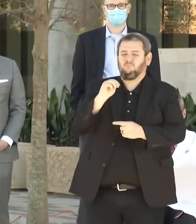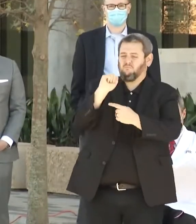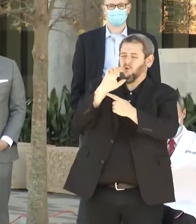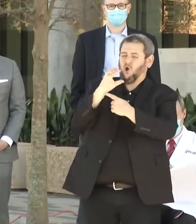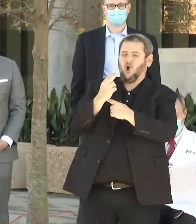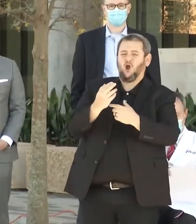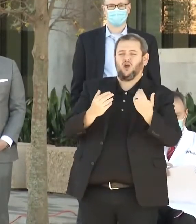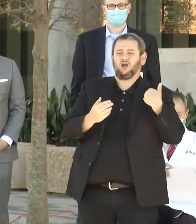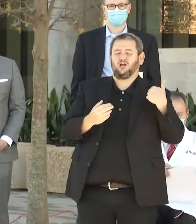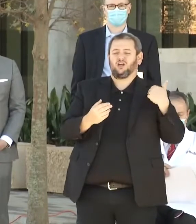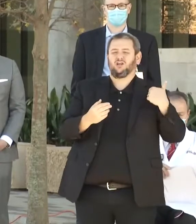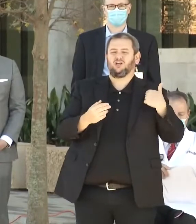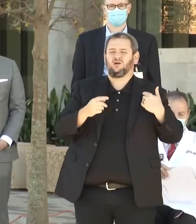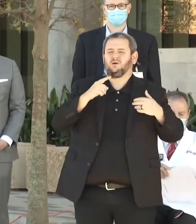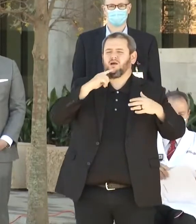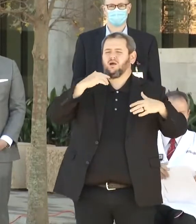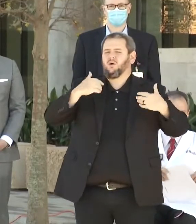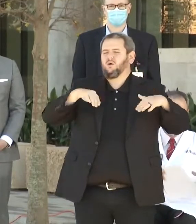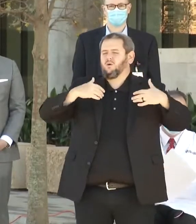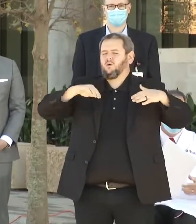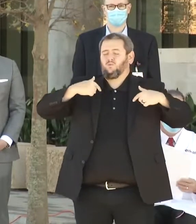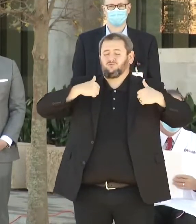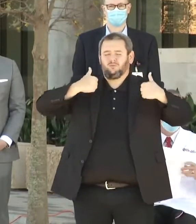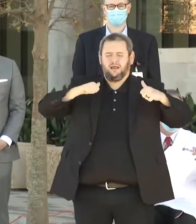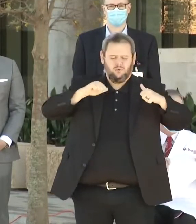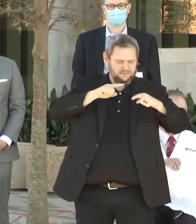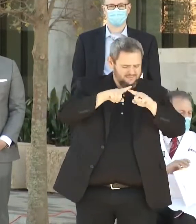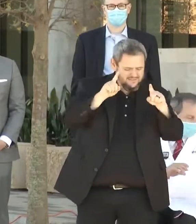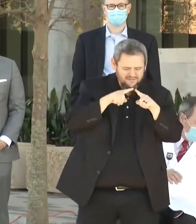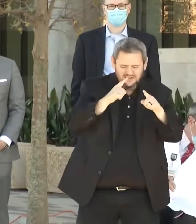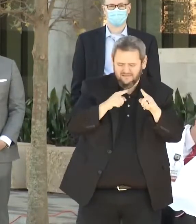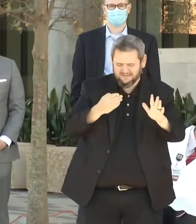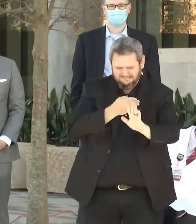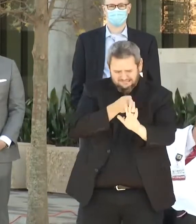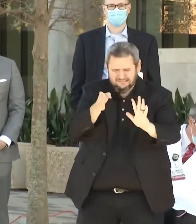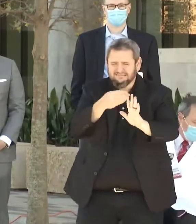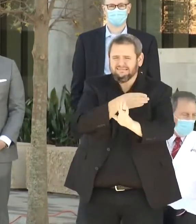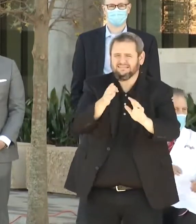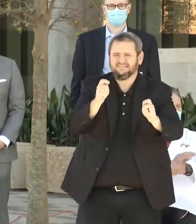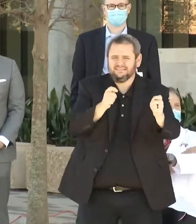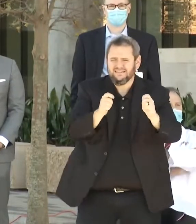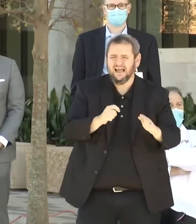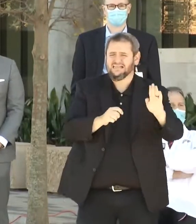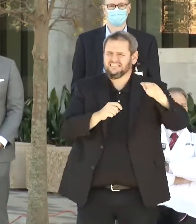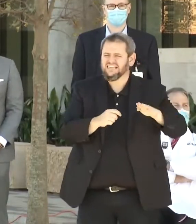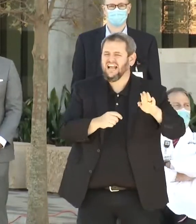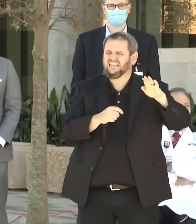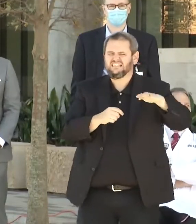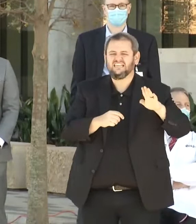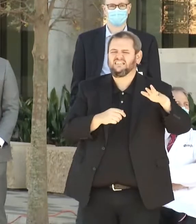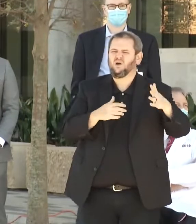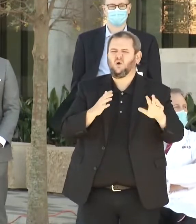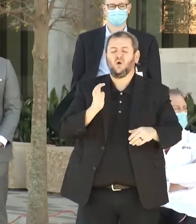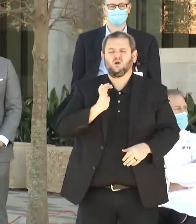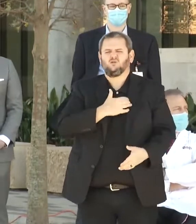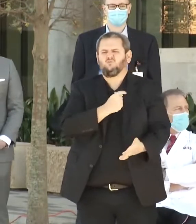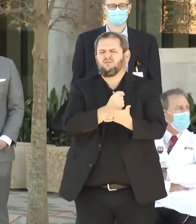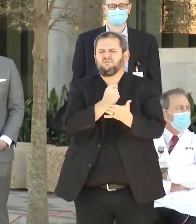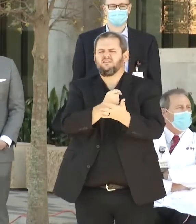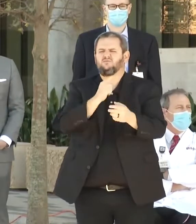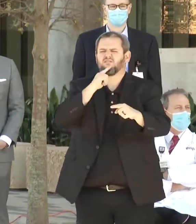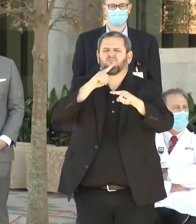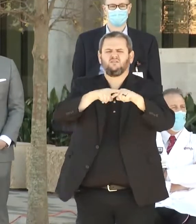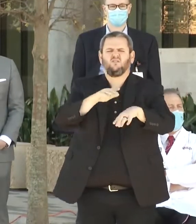management. Treatment protocols are developed based on science and clinical trials, and these are developed